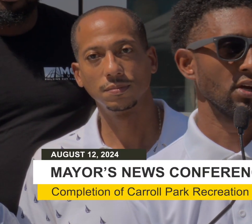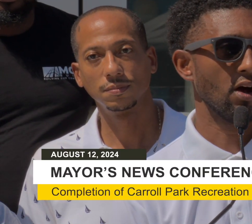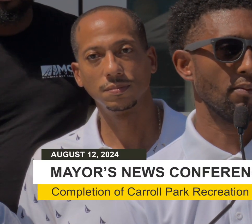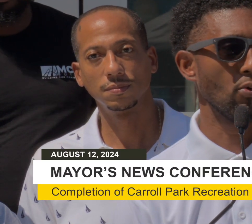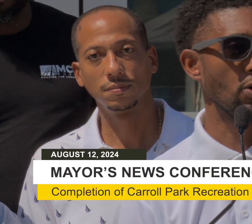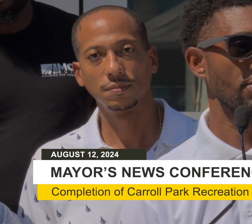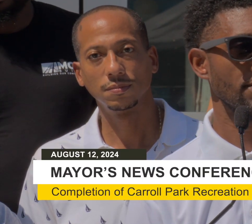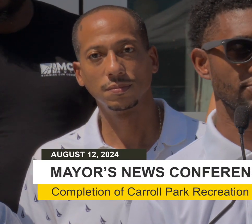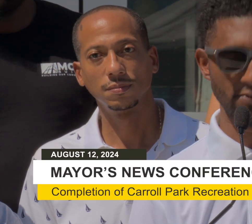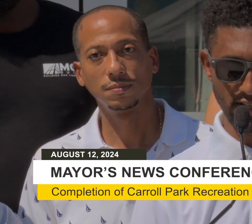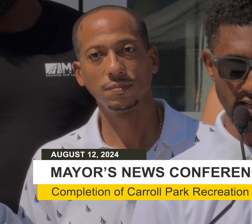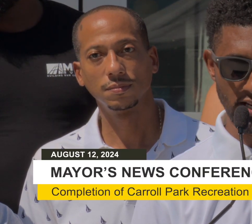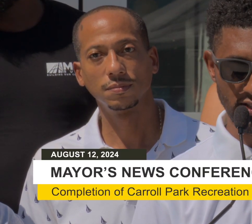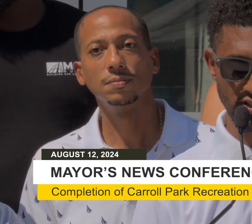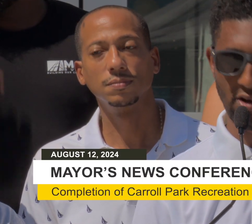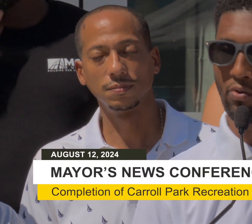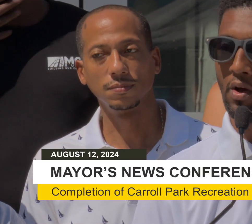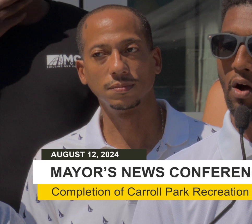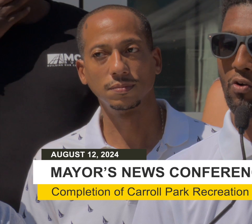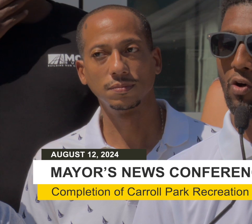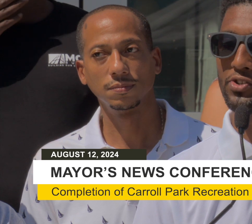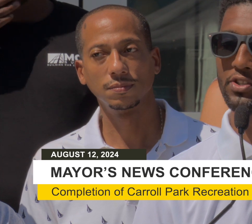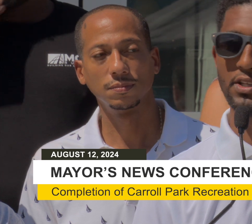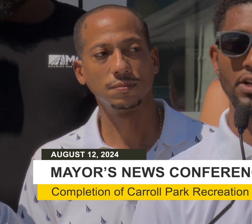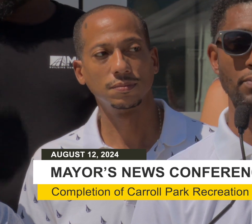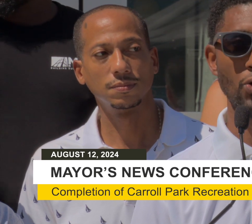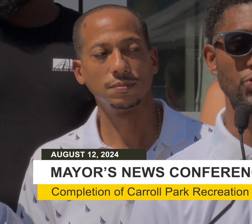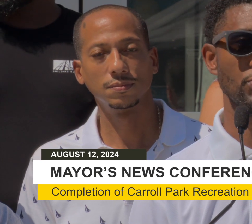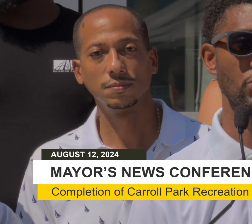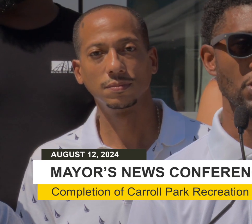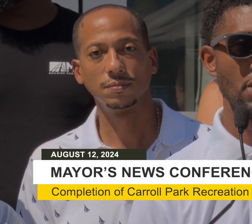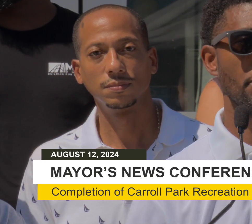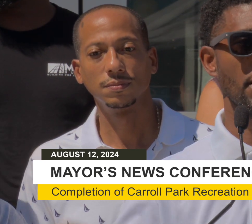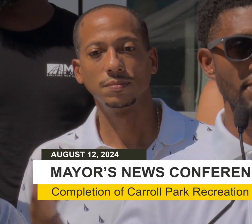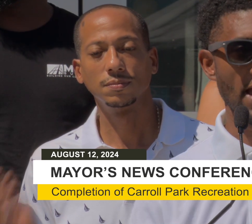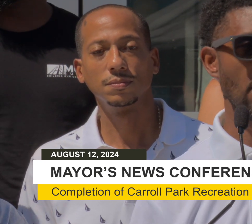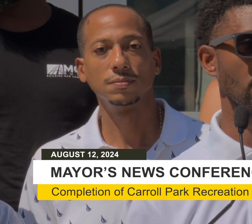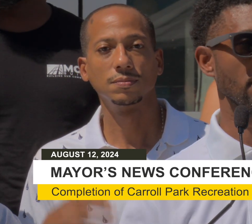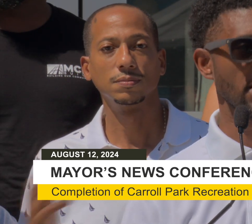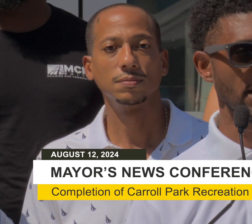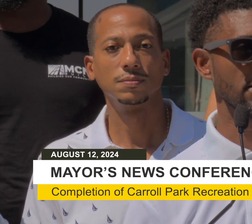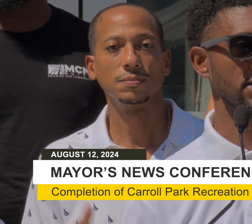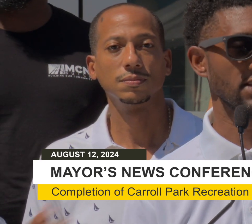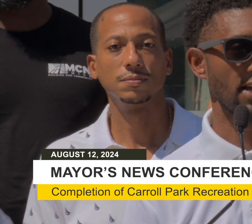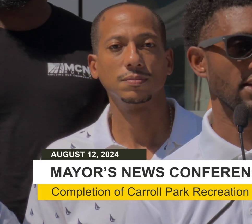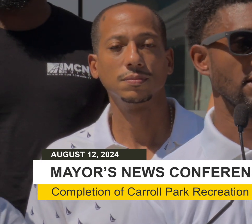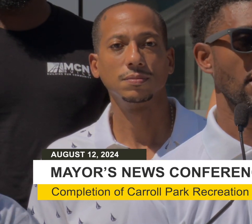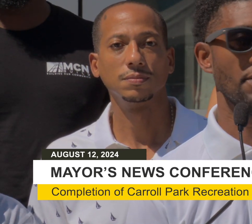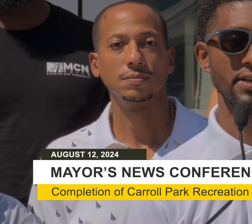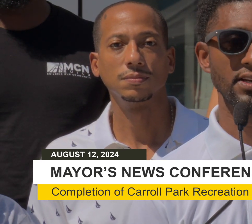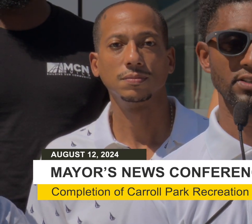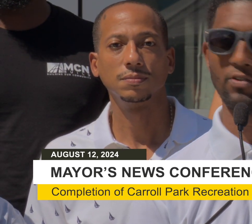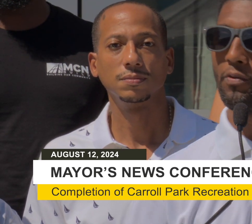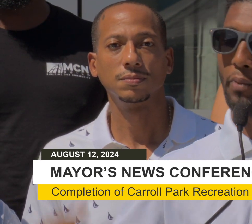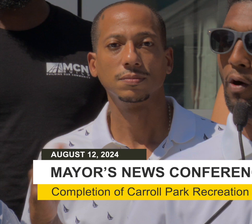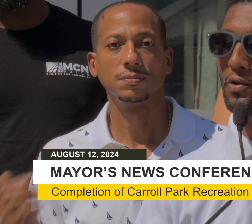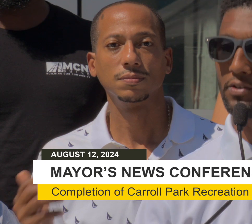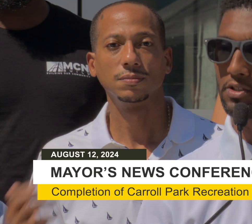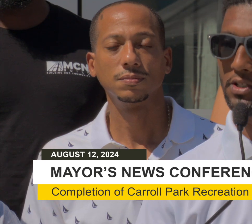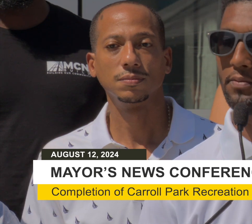closed more than 15 years ago across the city of Baltimore. But now here today, because